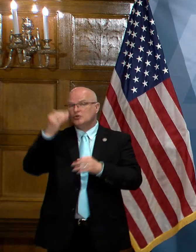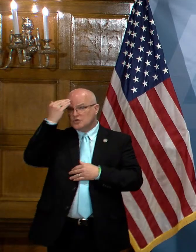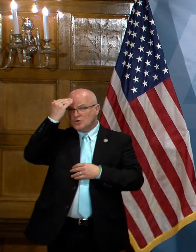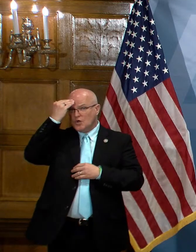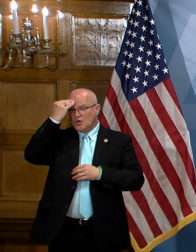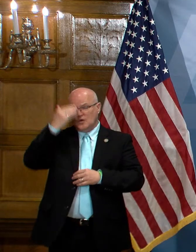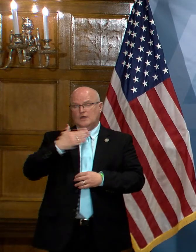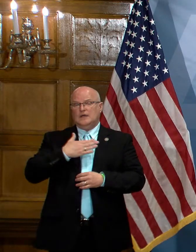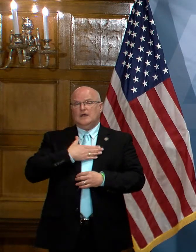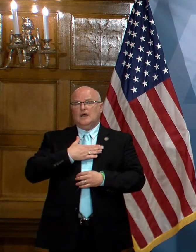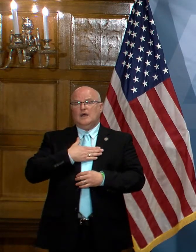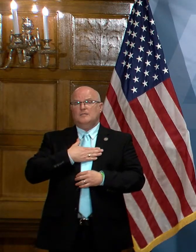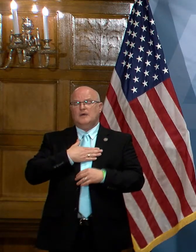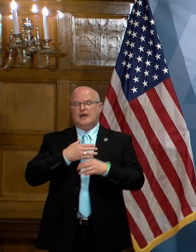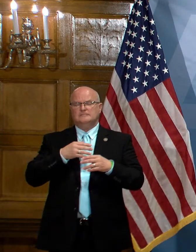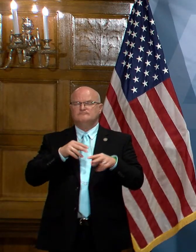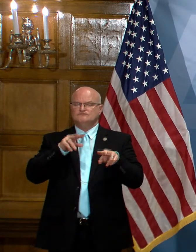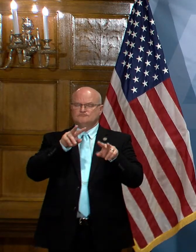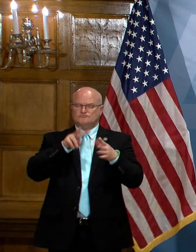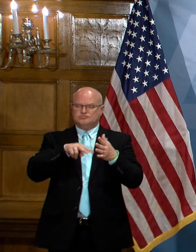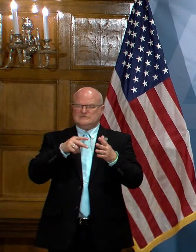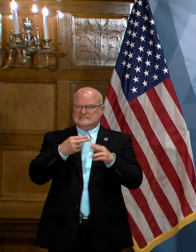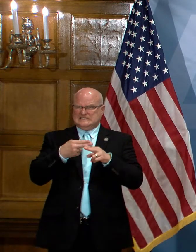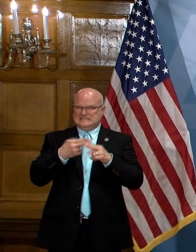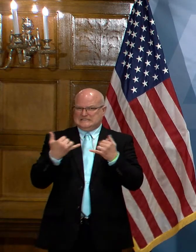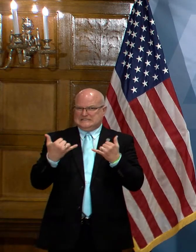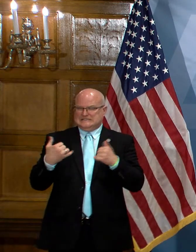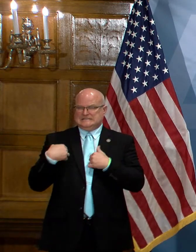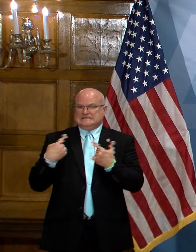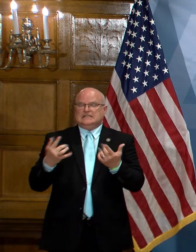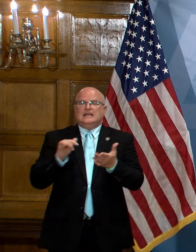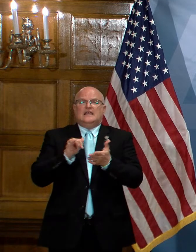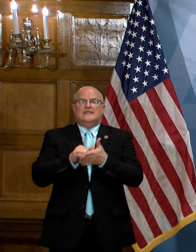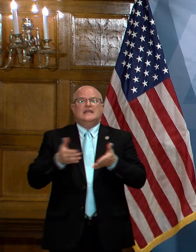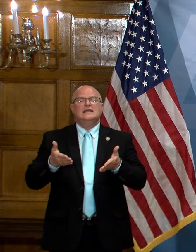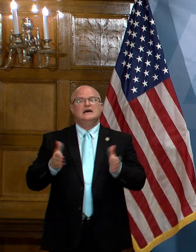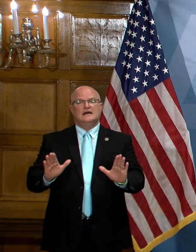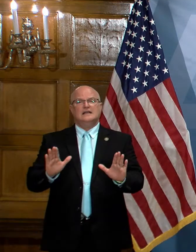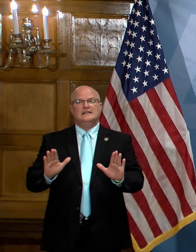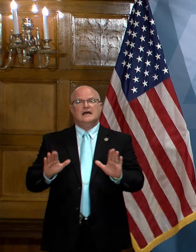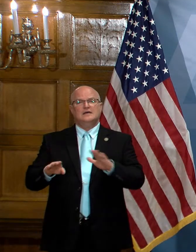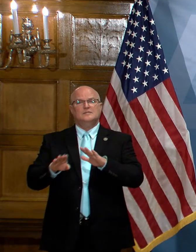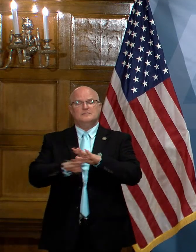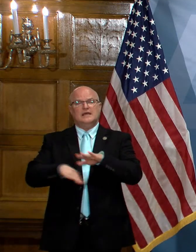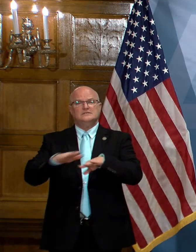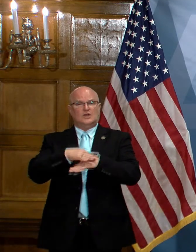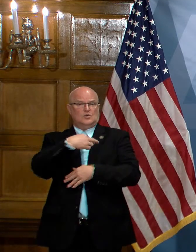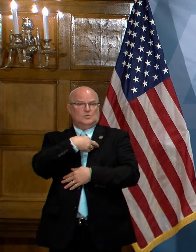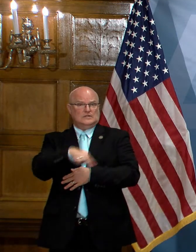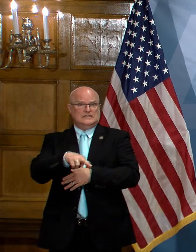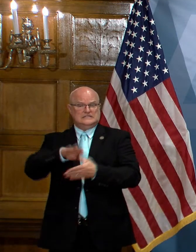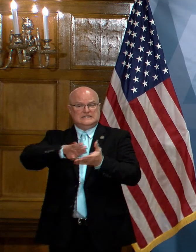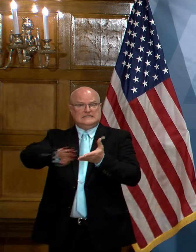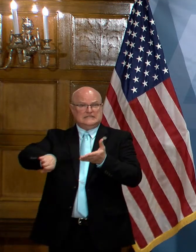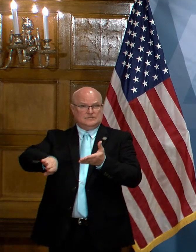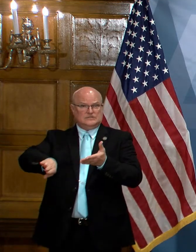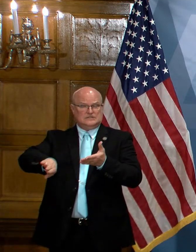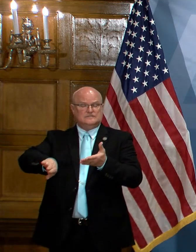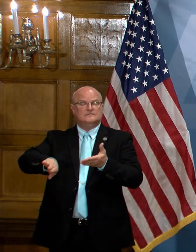note in my brief review of it thus far that it allows, based upon a religious